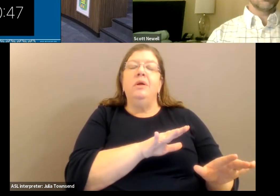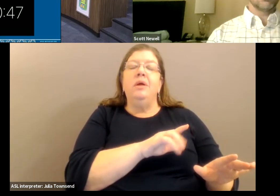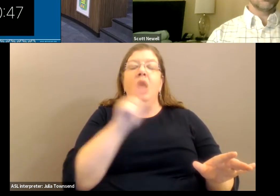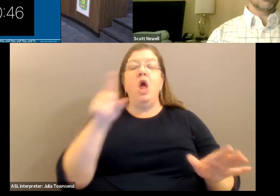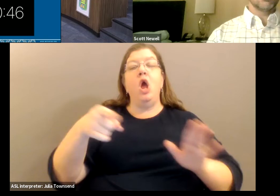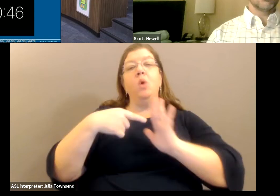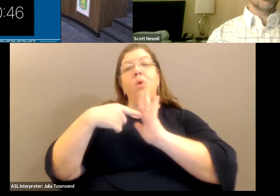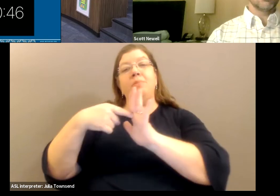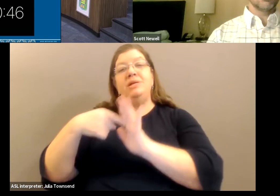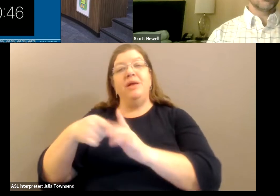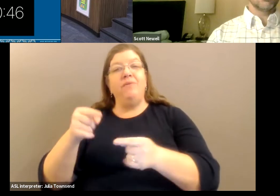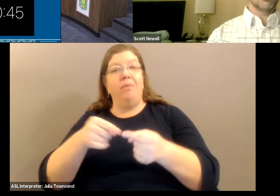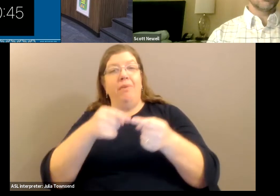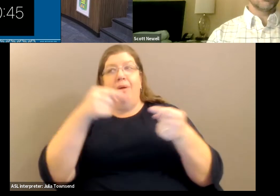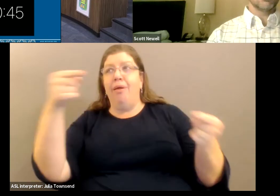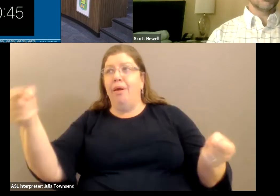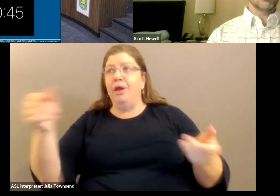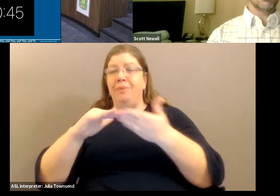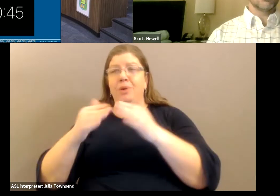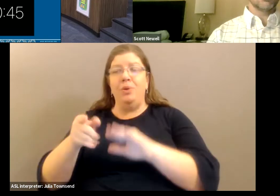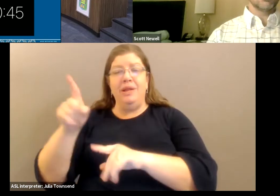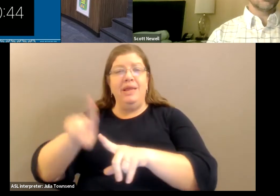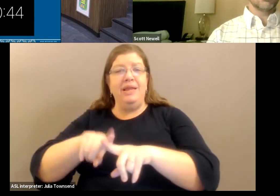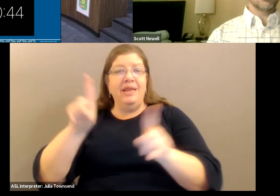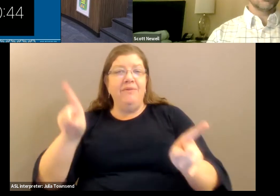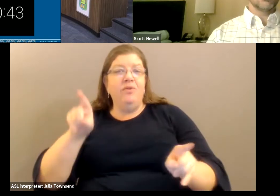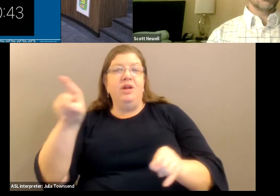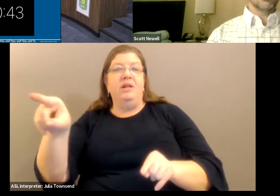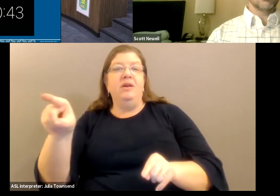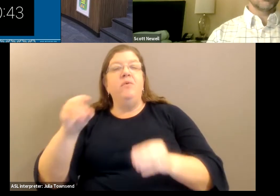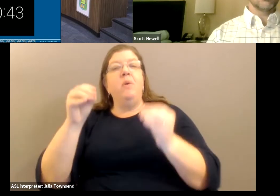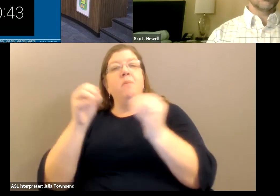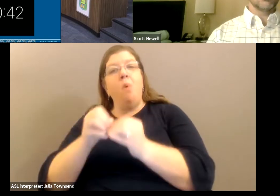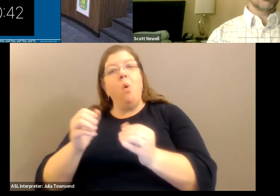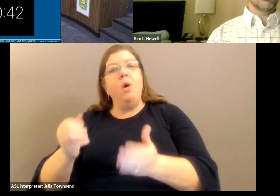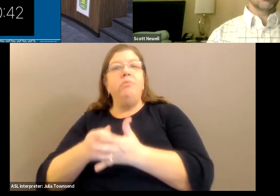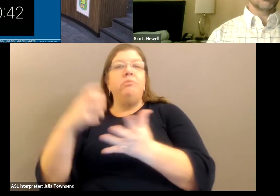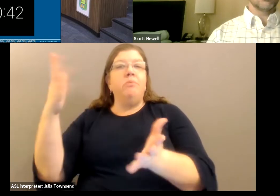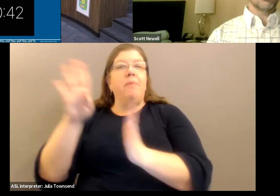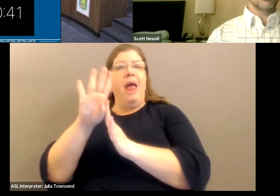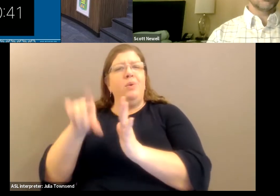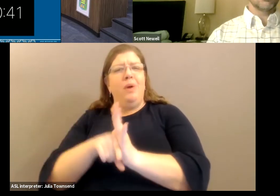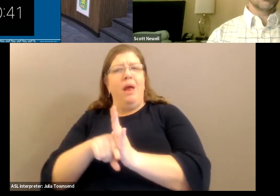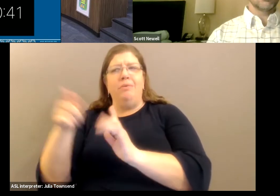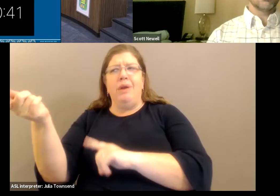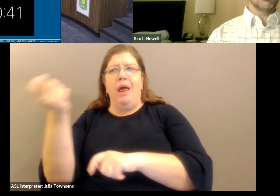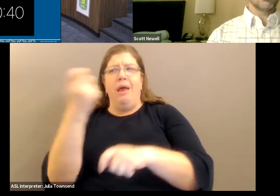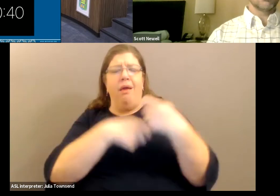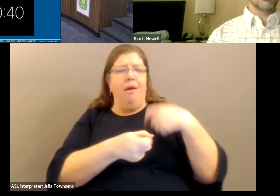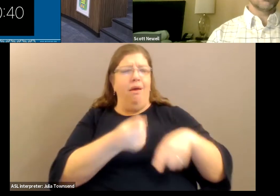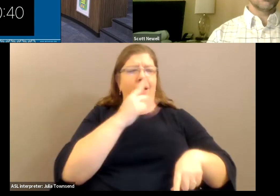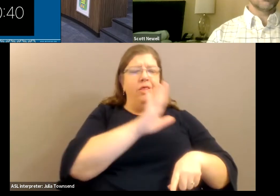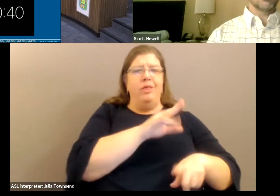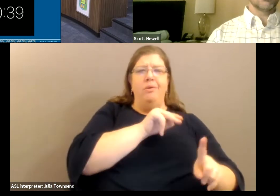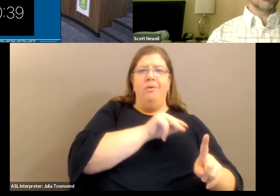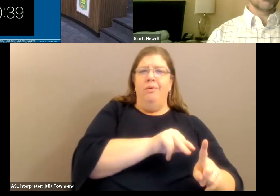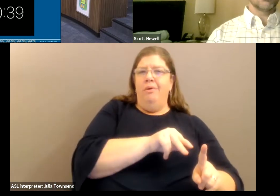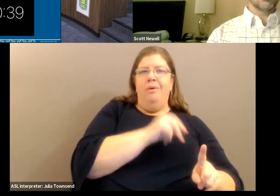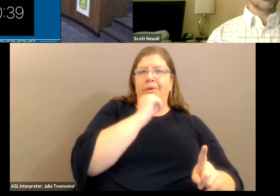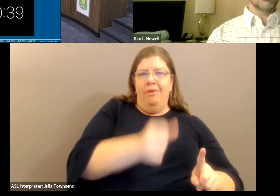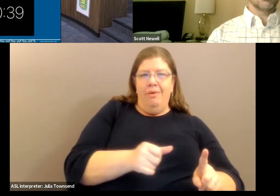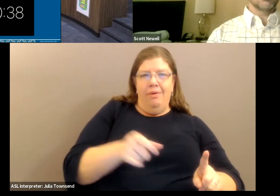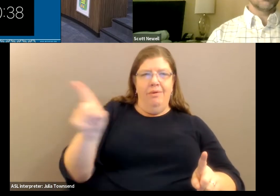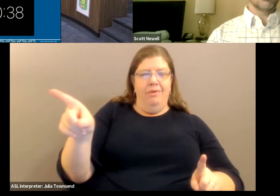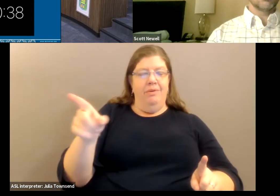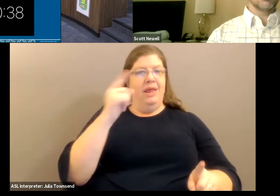a completely different community who is from a more affluent background be able to step in their shoes if they don't